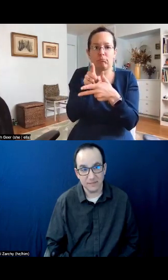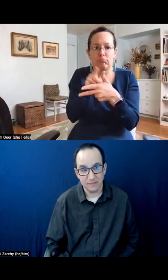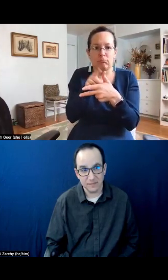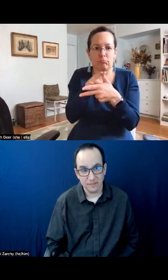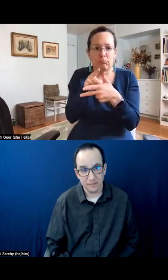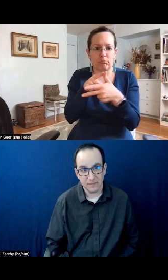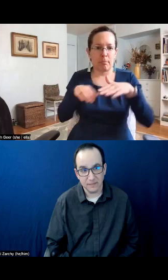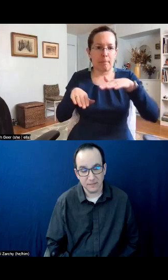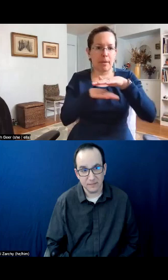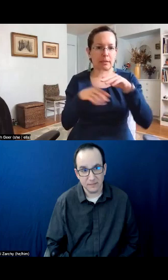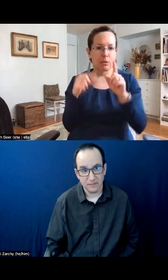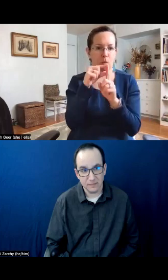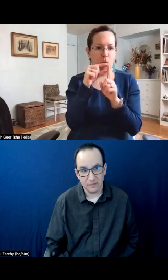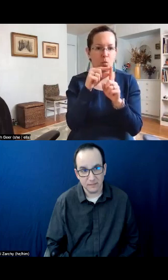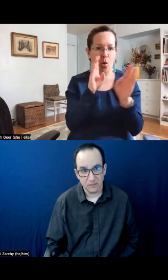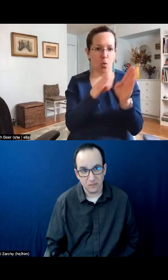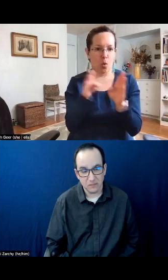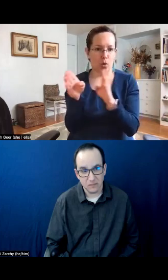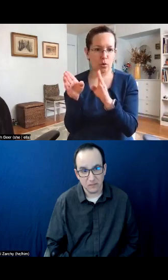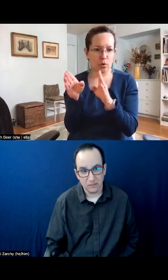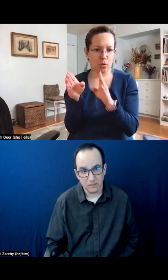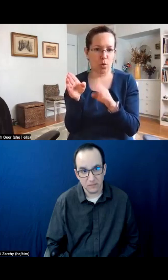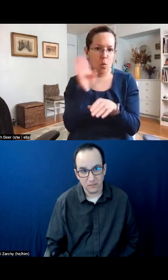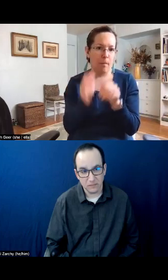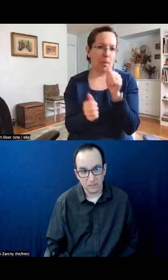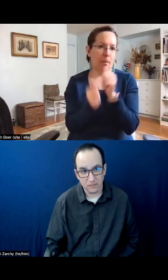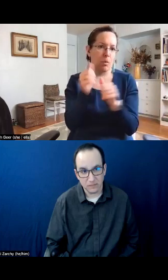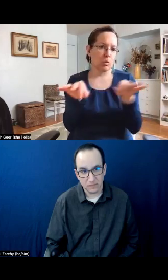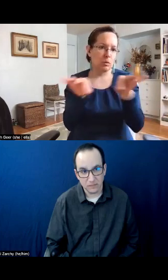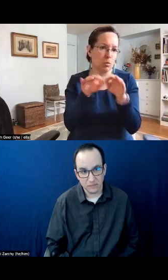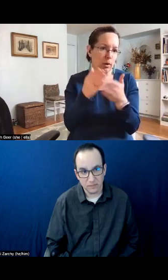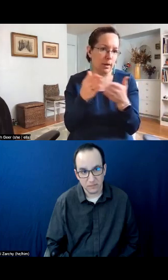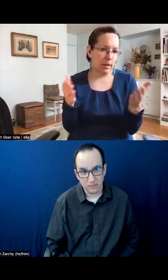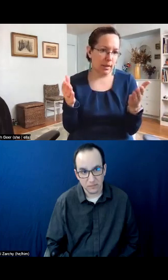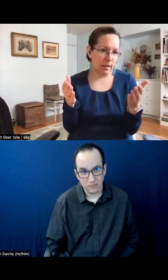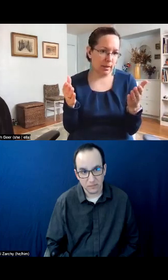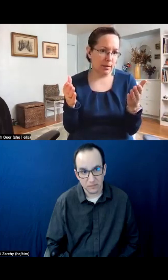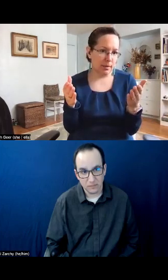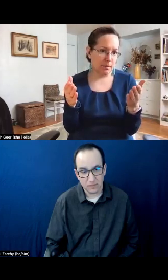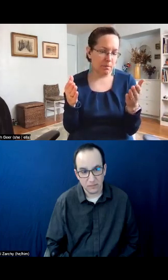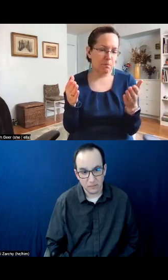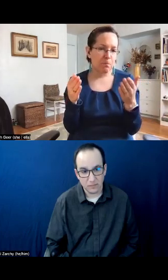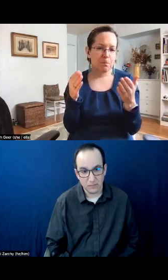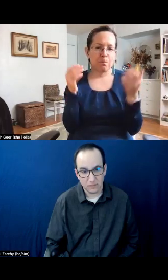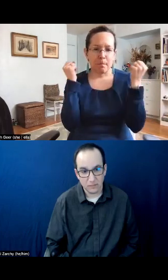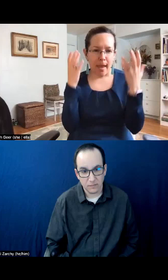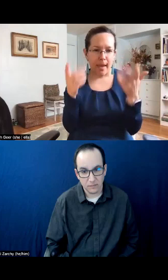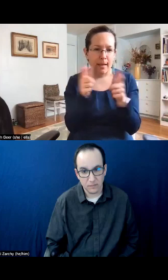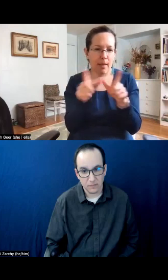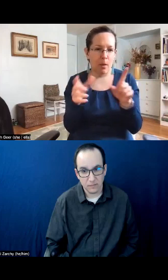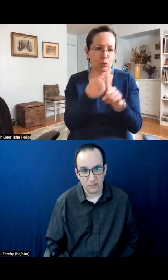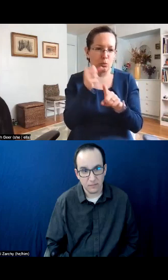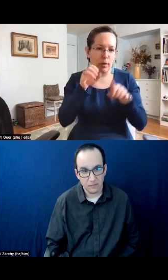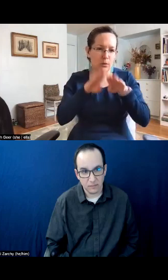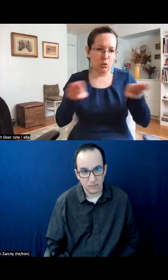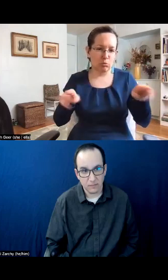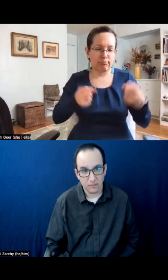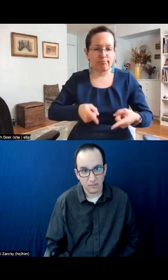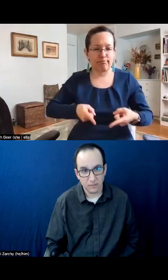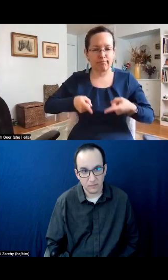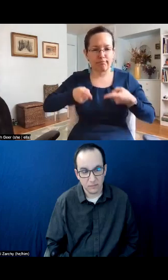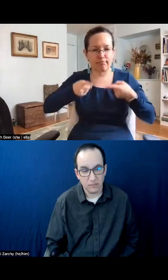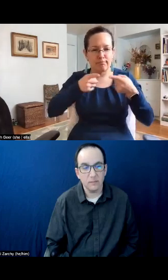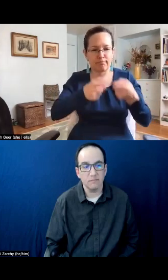gander, though, that many of you are seeing clients and students struggling with basic word order. And of course, that being the most significant foundation